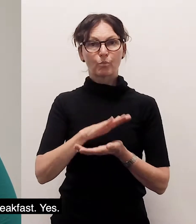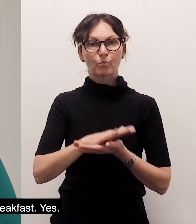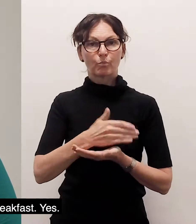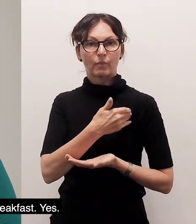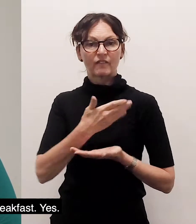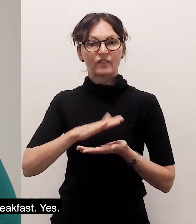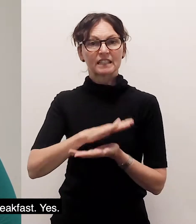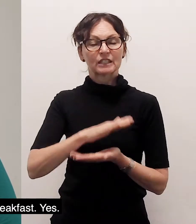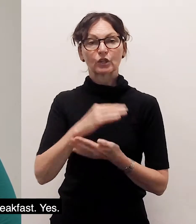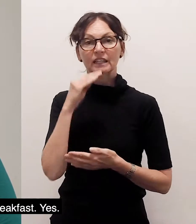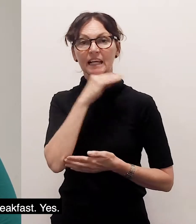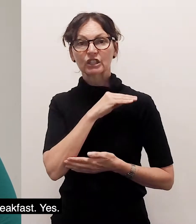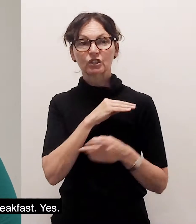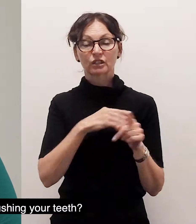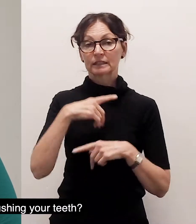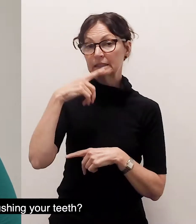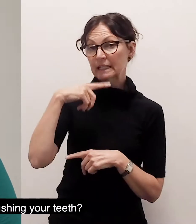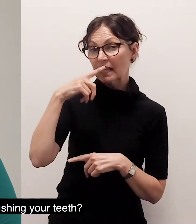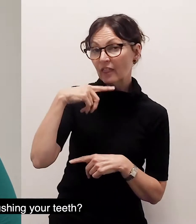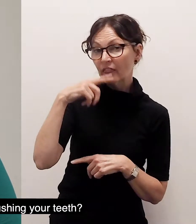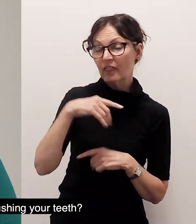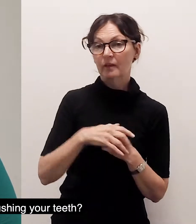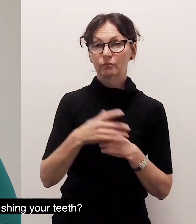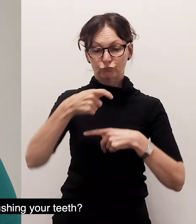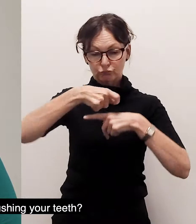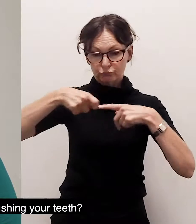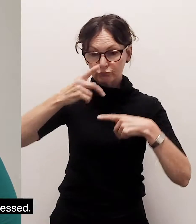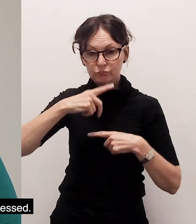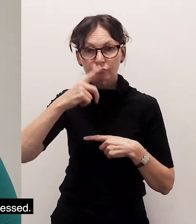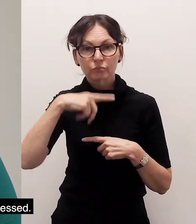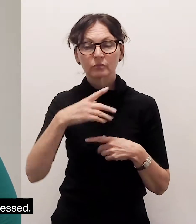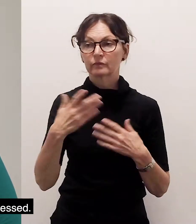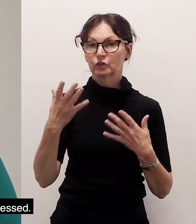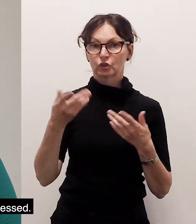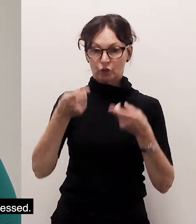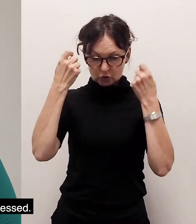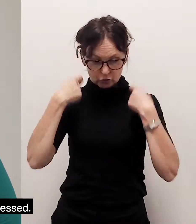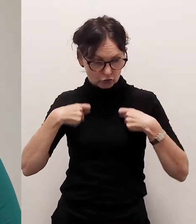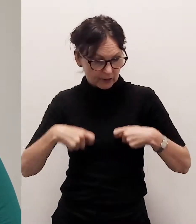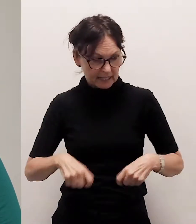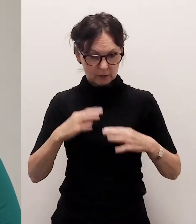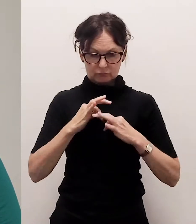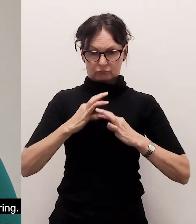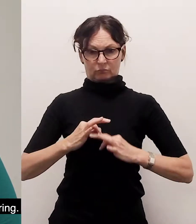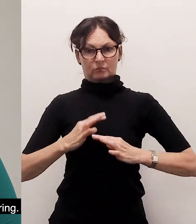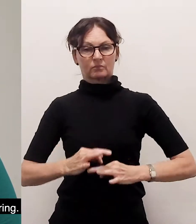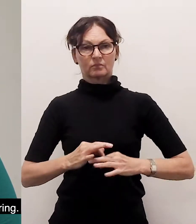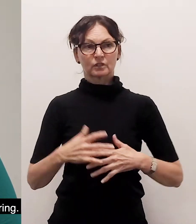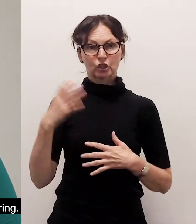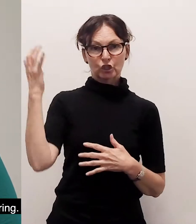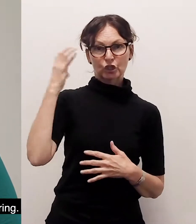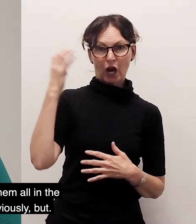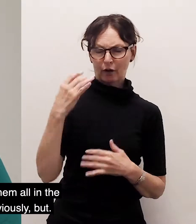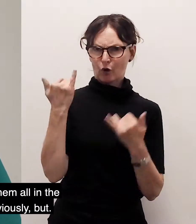People make breakfast, yes. What about even brushing your teeth? Getting dressed?